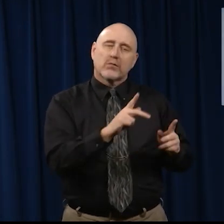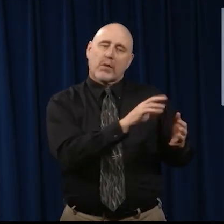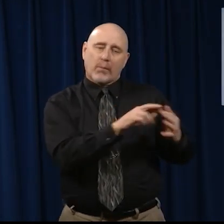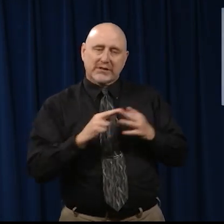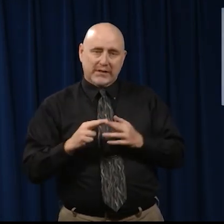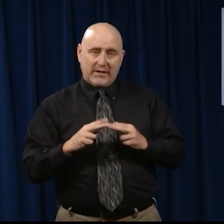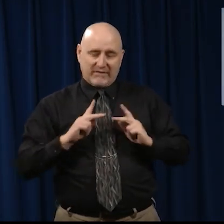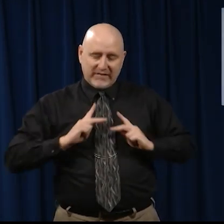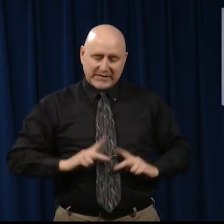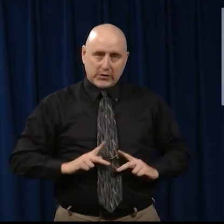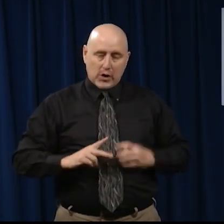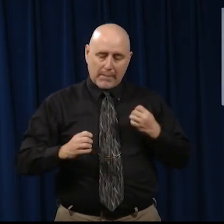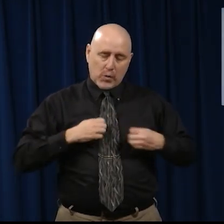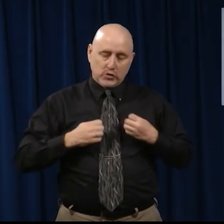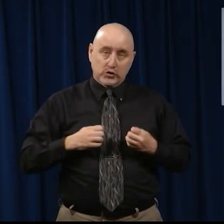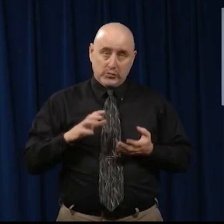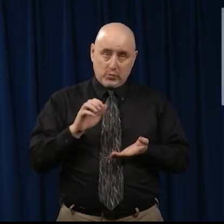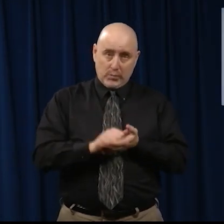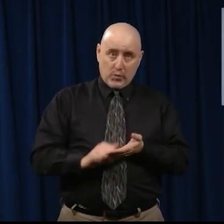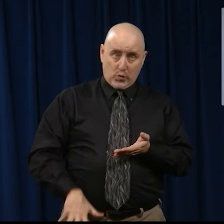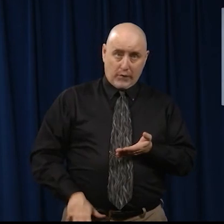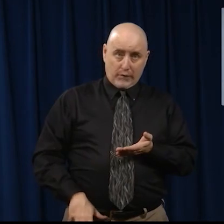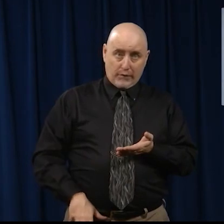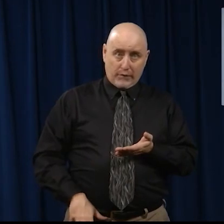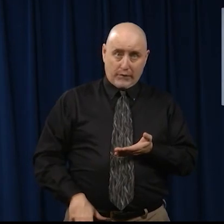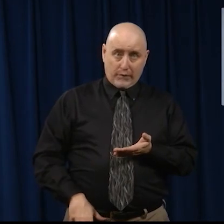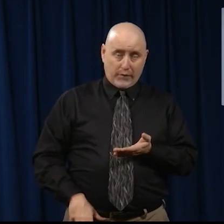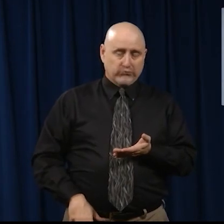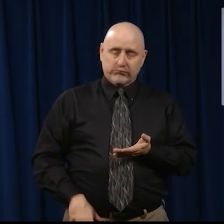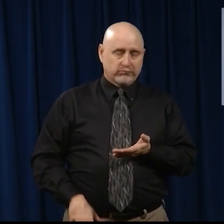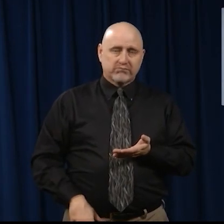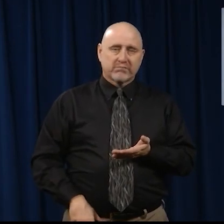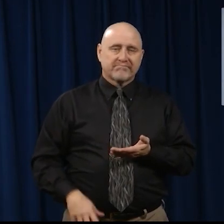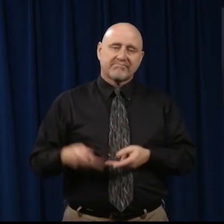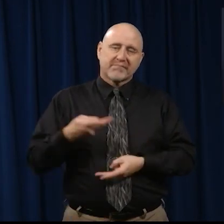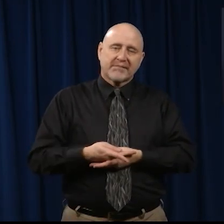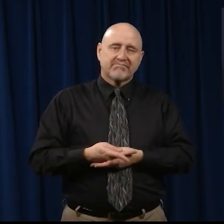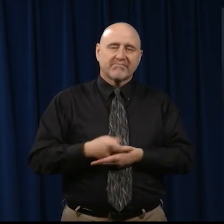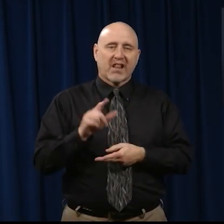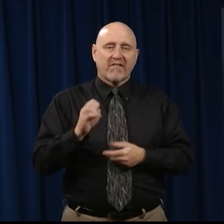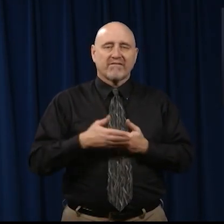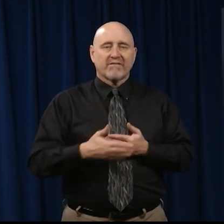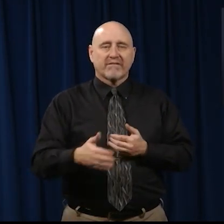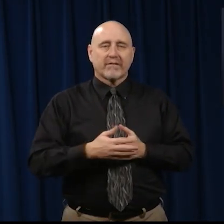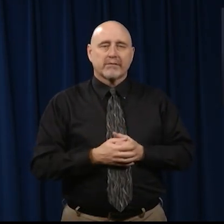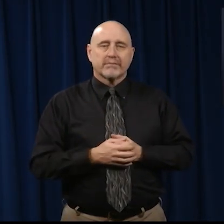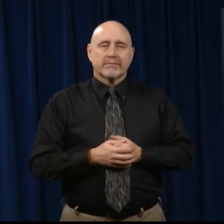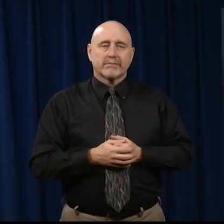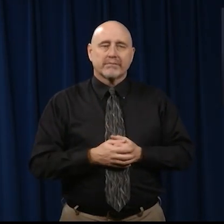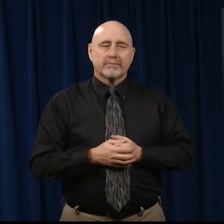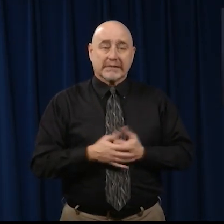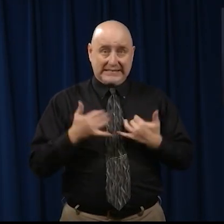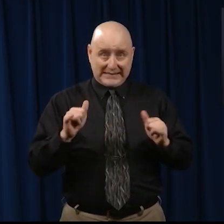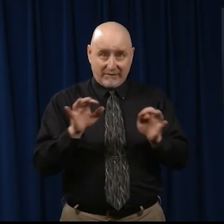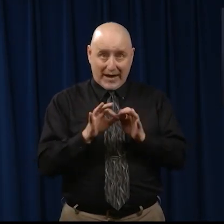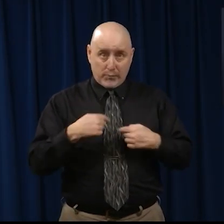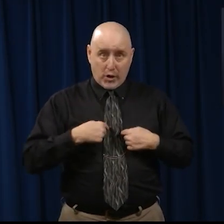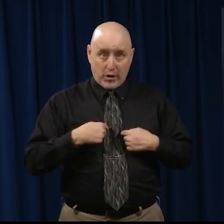emotional and physical life, will they ever be removed? No. You'll live with them for the rest of your life. Are you still